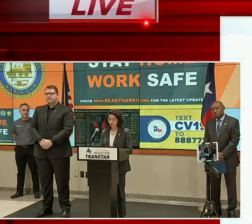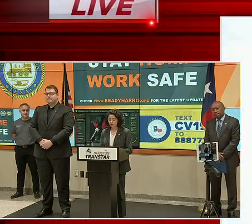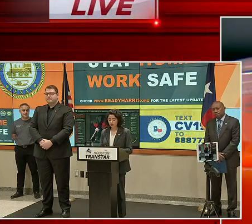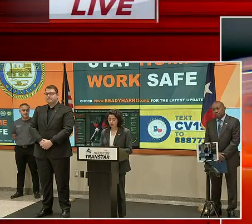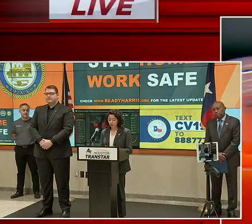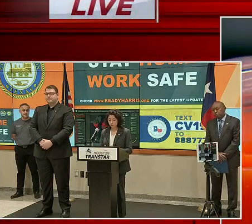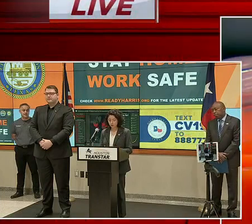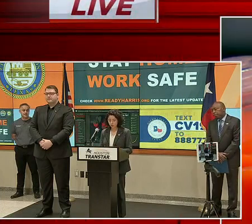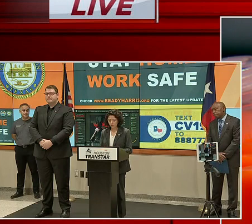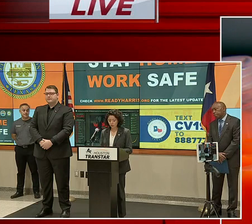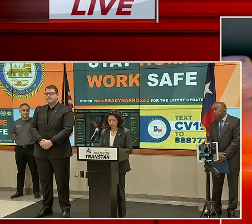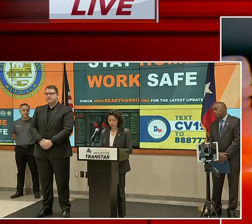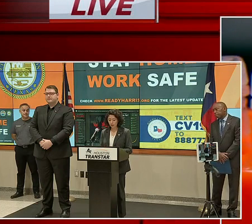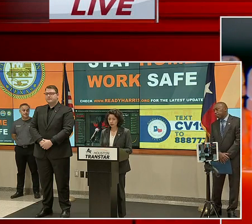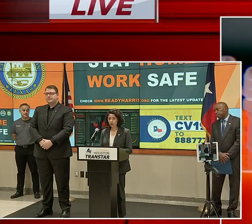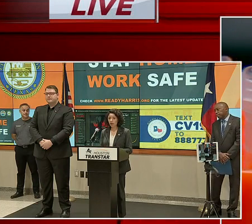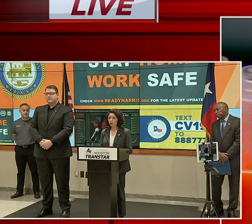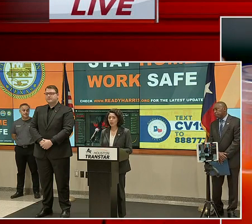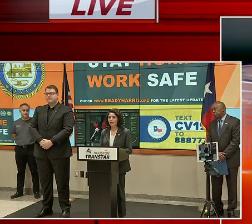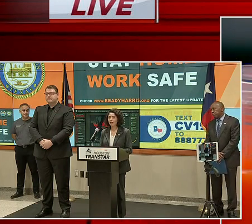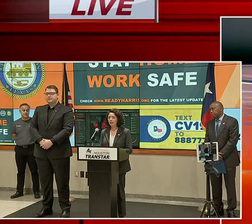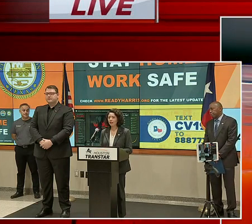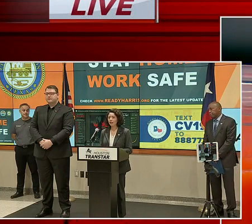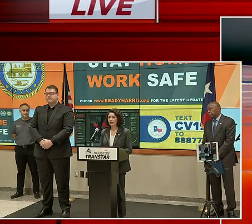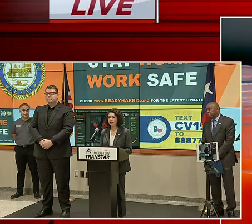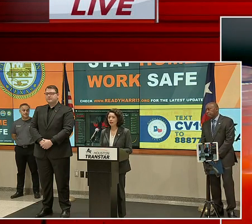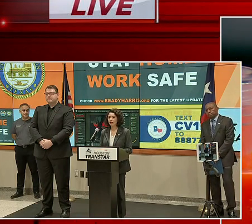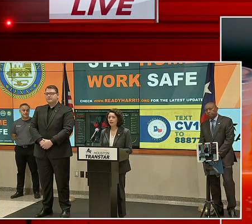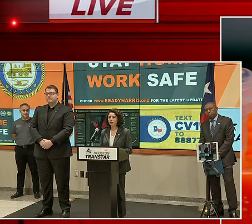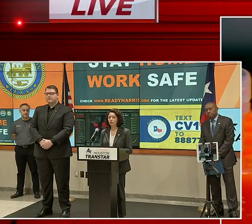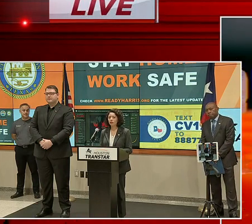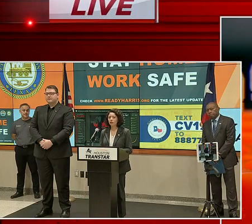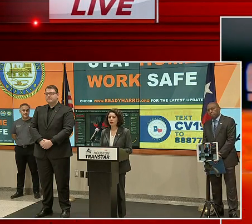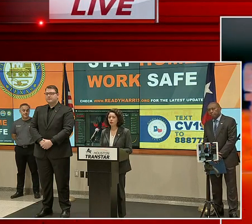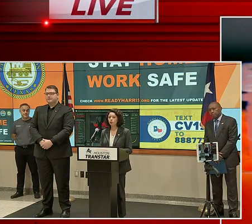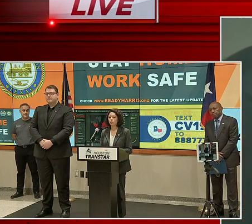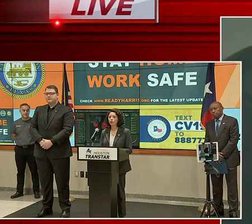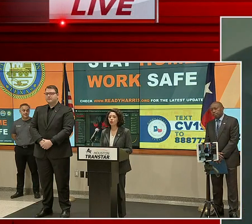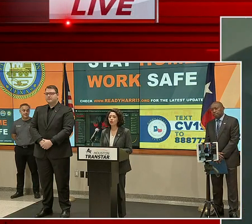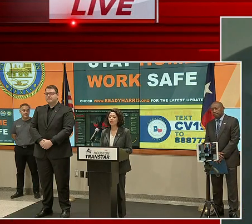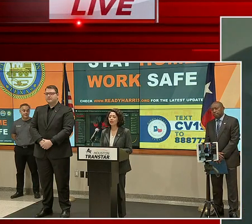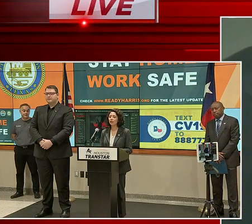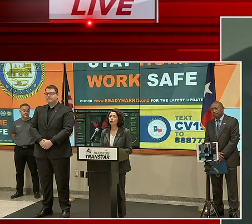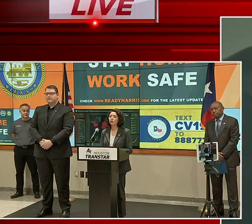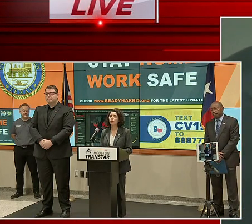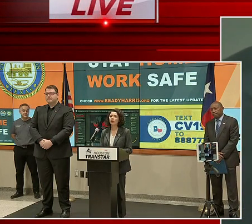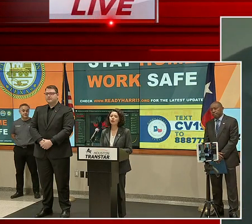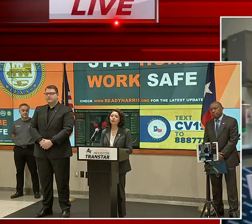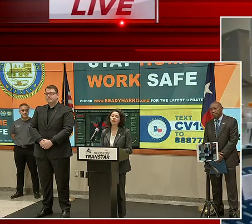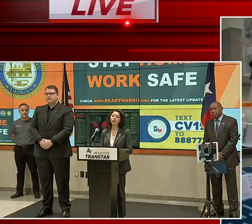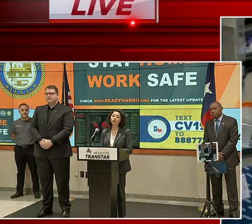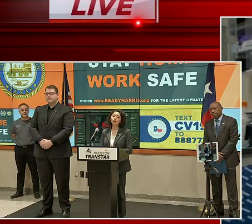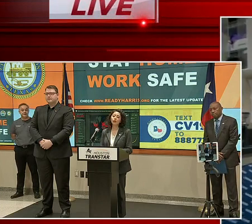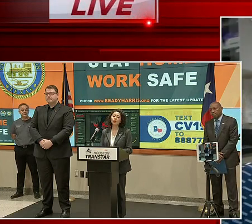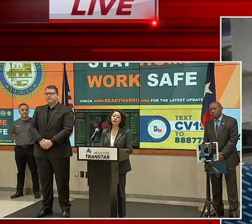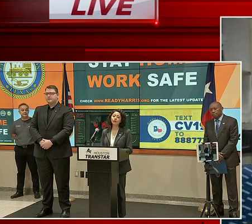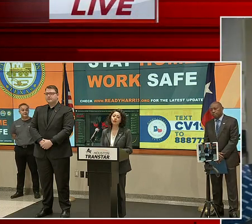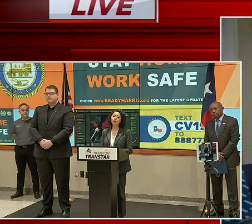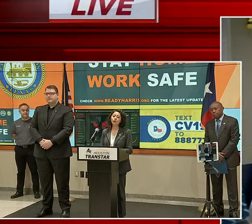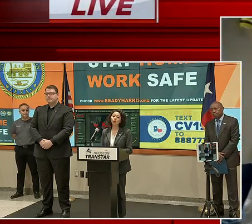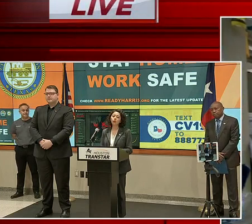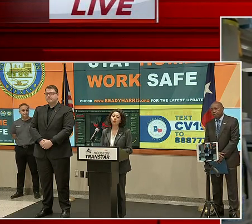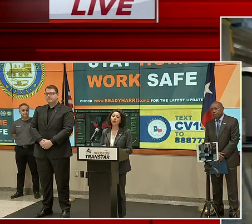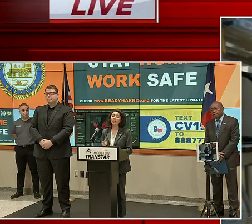stay-at-home, as she calls it, and by she, the Harris County judge, Lena Hidalgo, calls it a stay-at-home, work-safe order. She